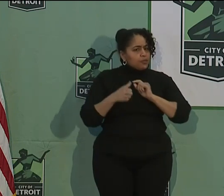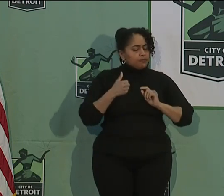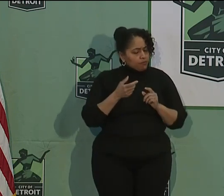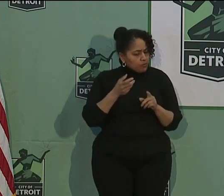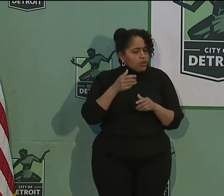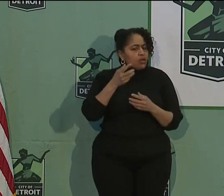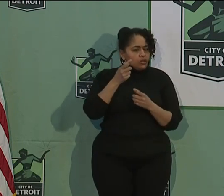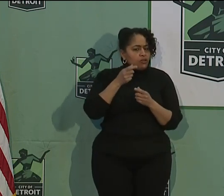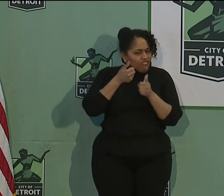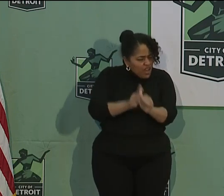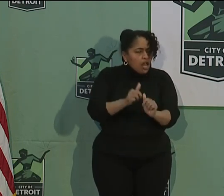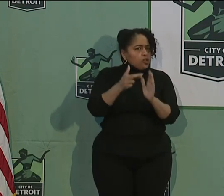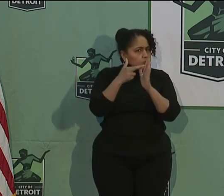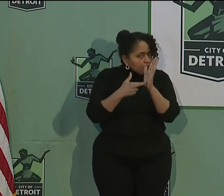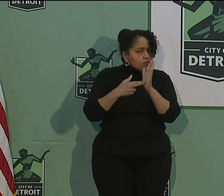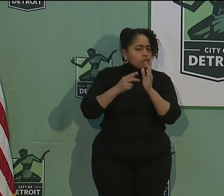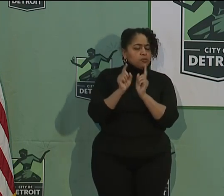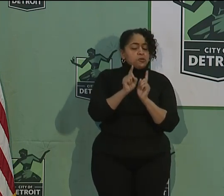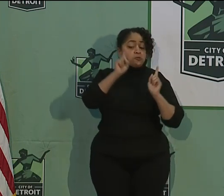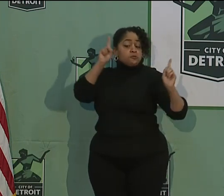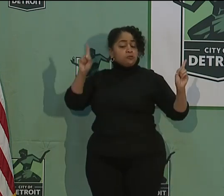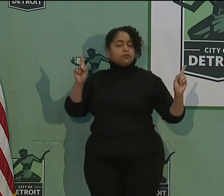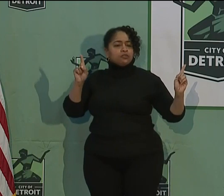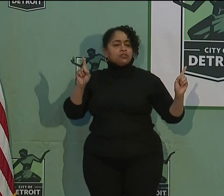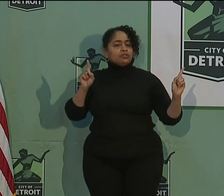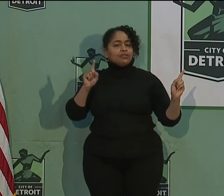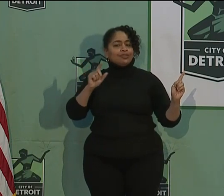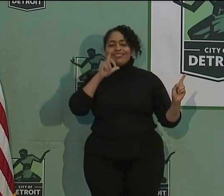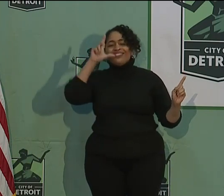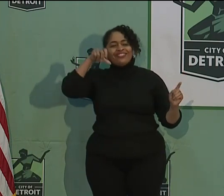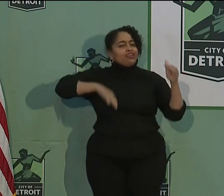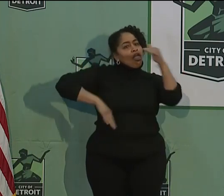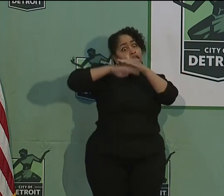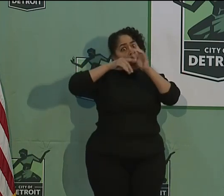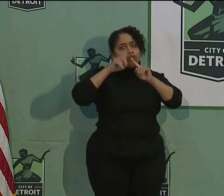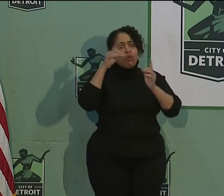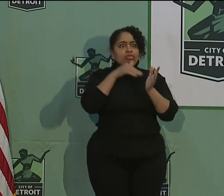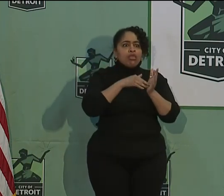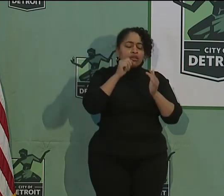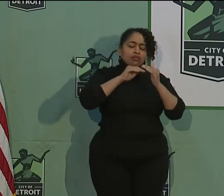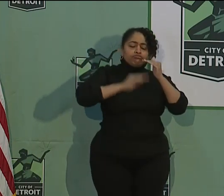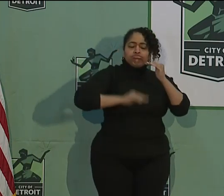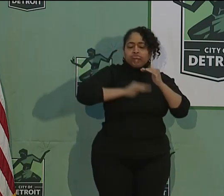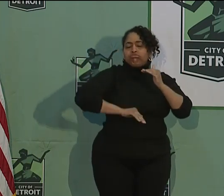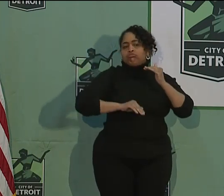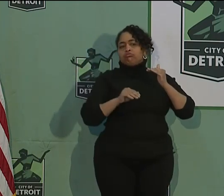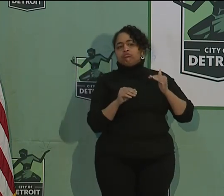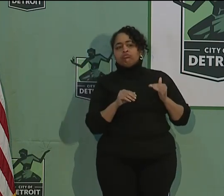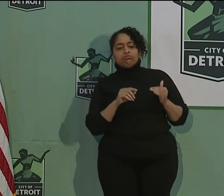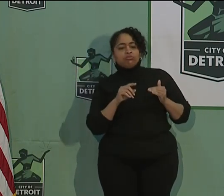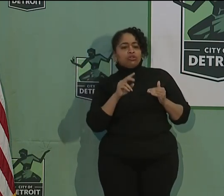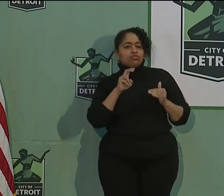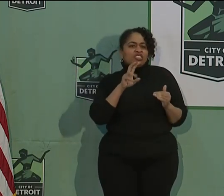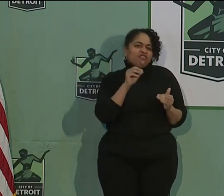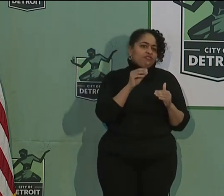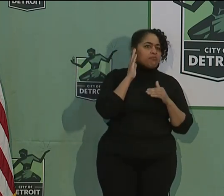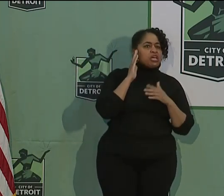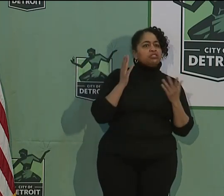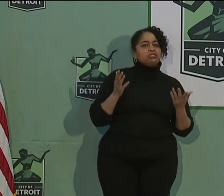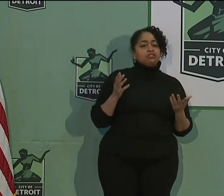distancing, we won't need 1,000 beds there. We can hold it down to 200 or 250 beds. And it looks now like it's